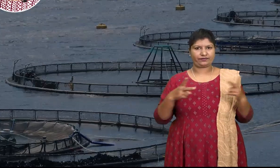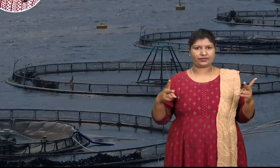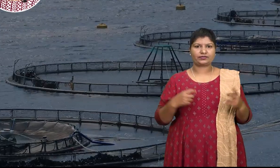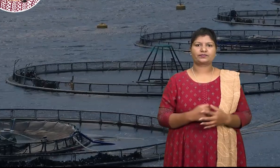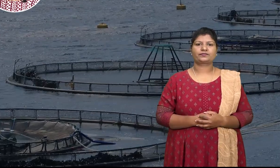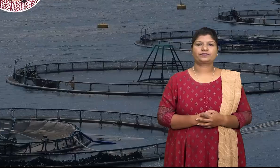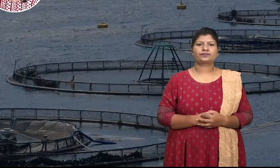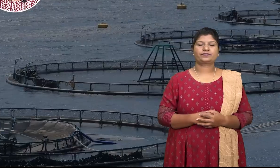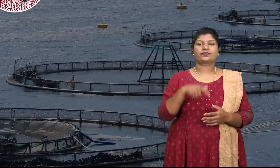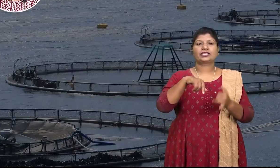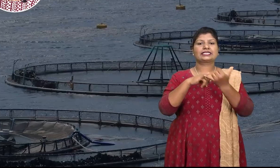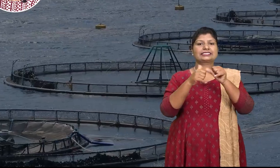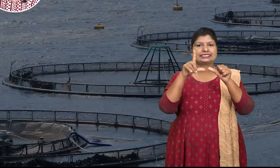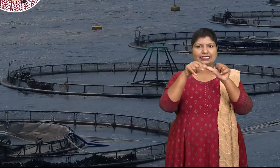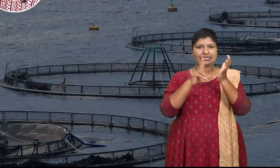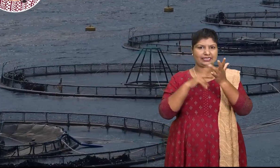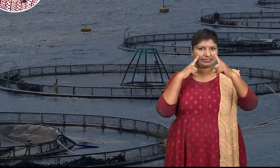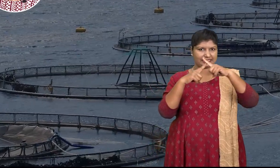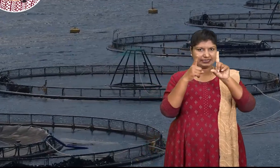variations in salinity.